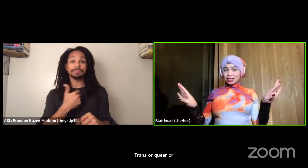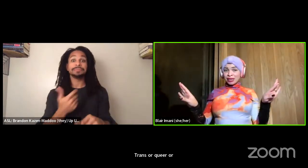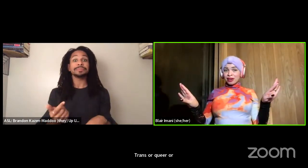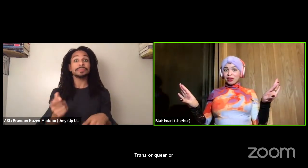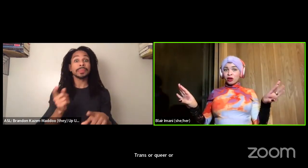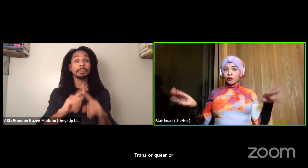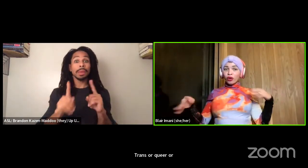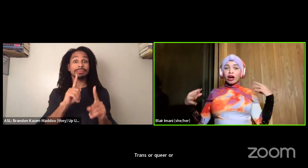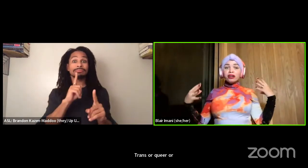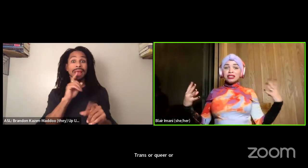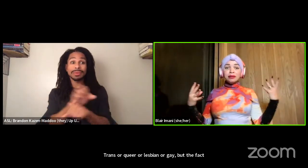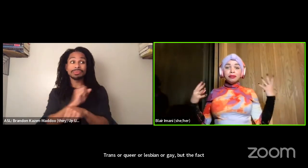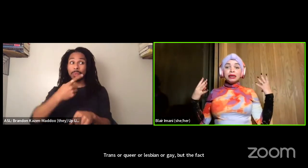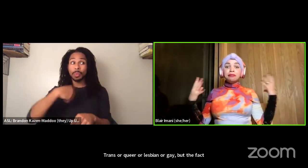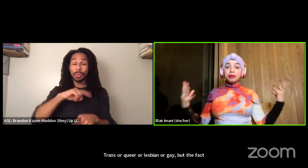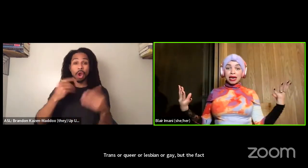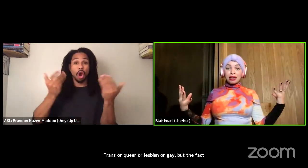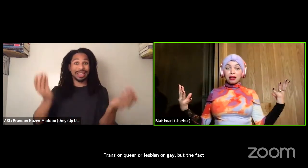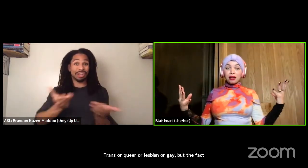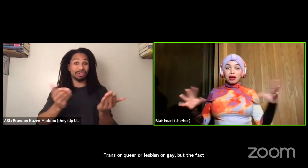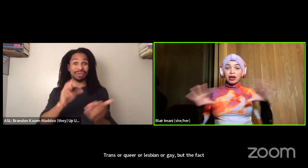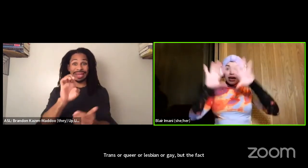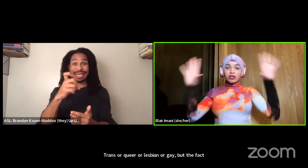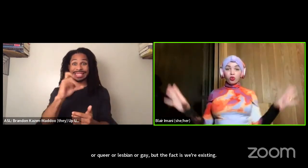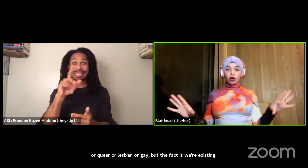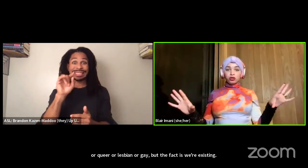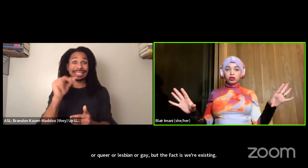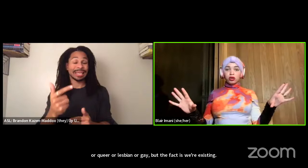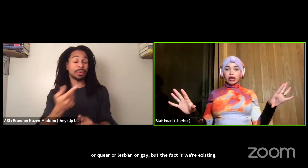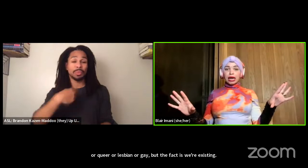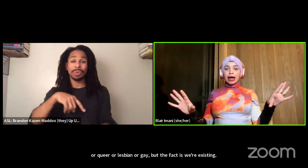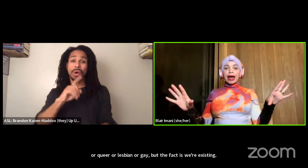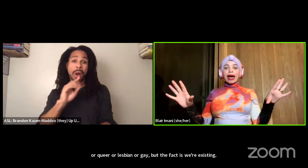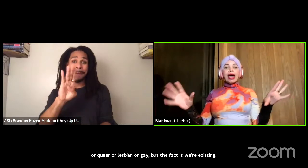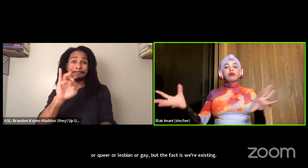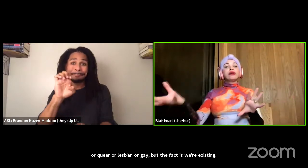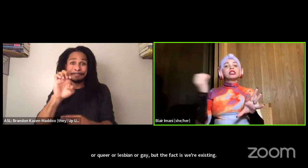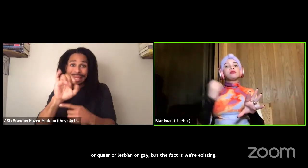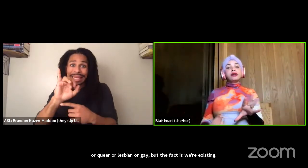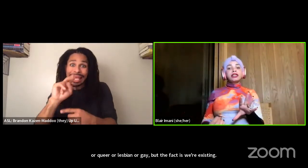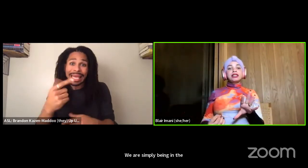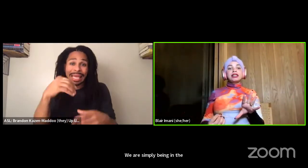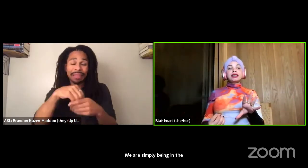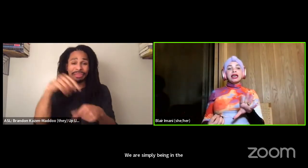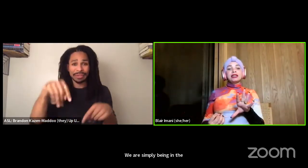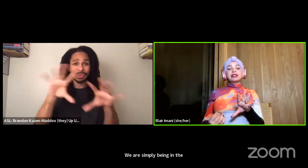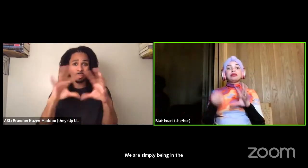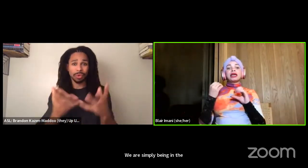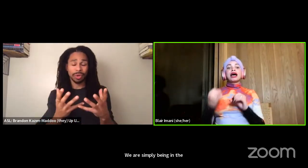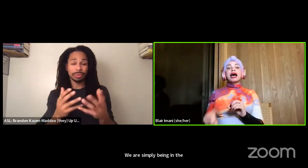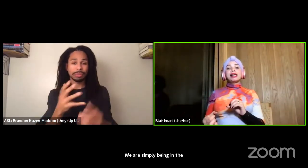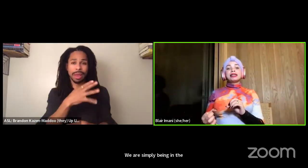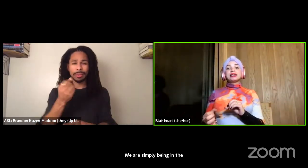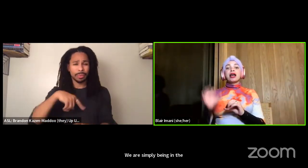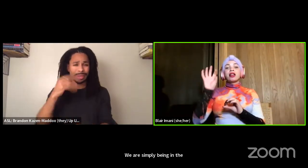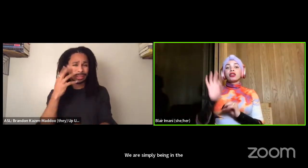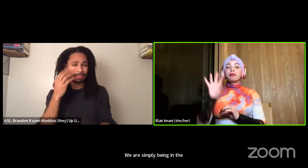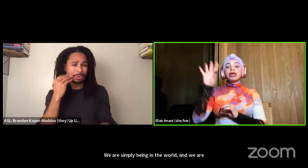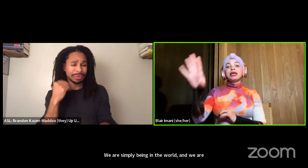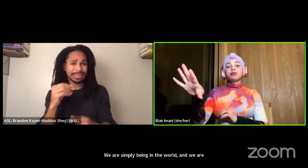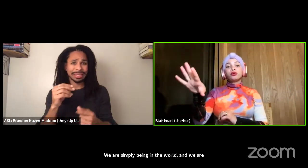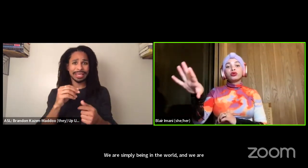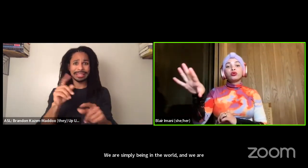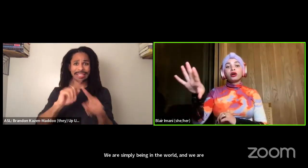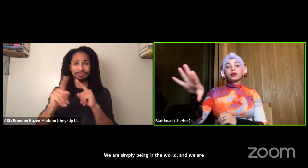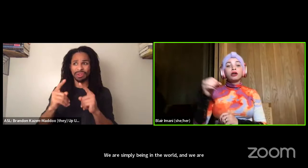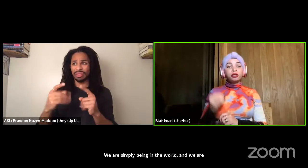we're existing. We are simply being in the world. And we are experiencing things because